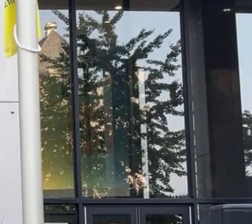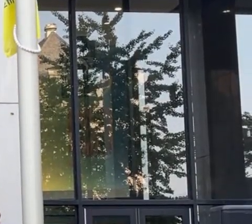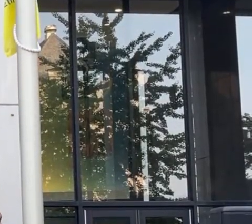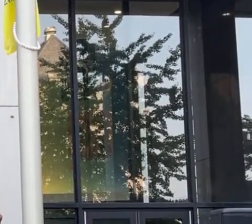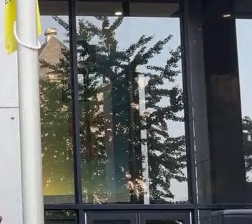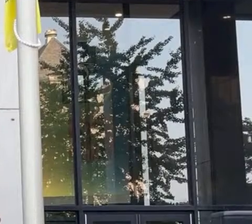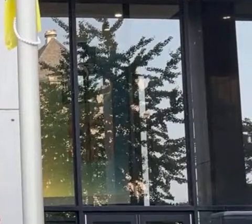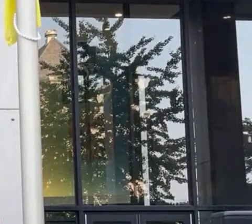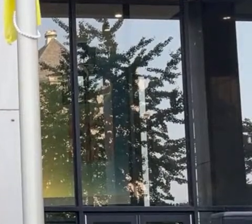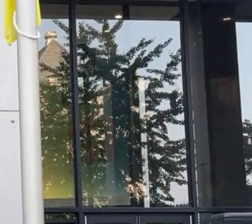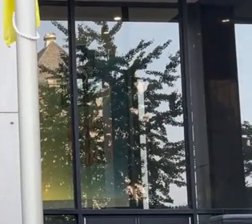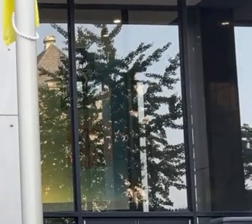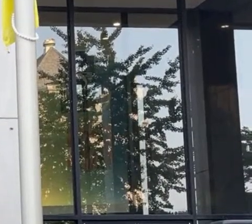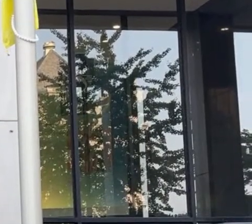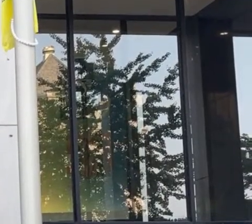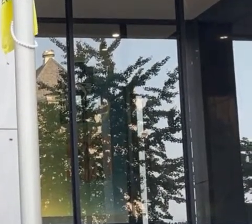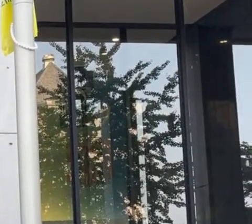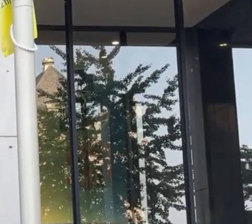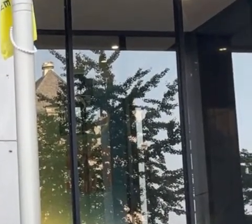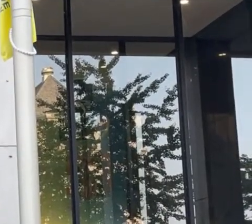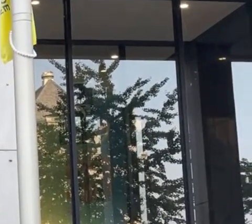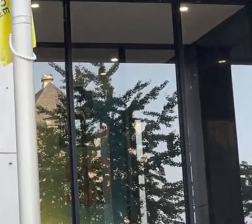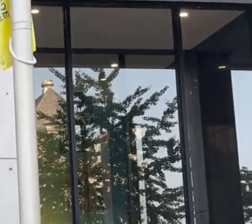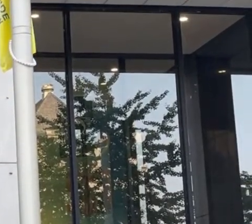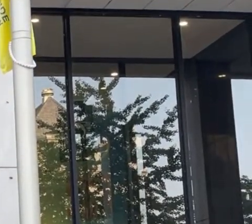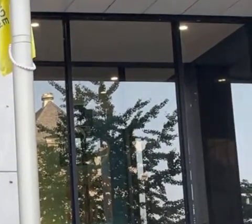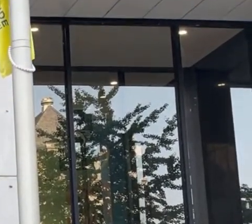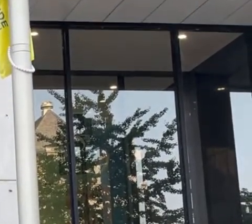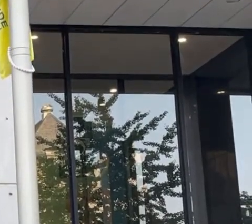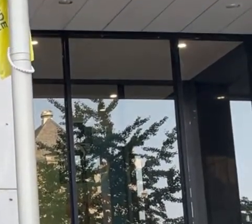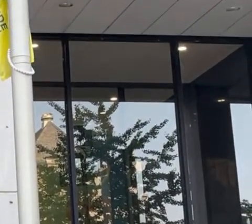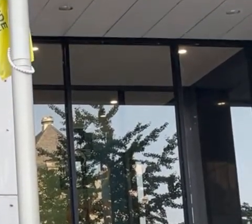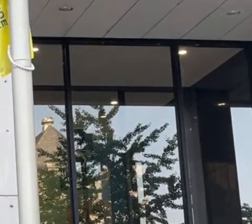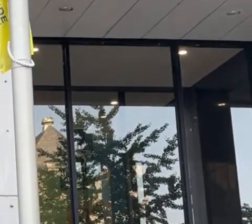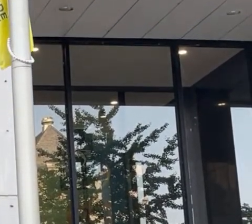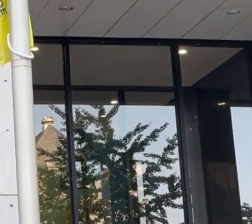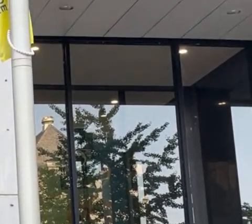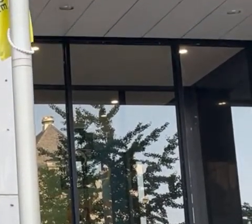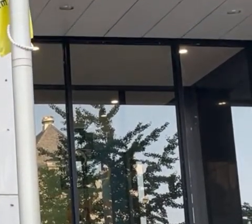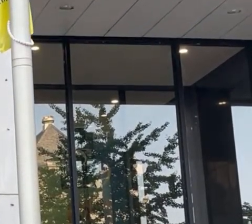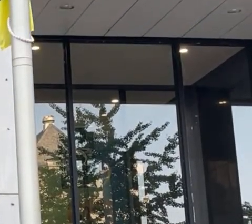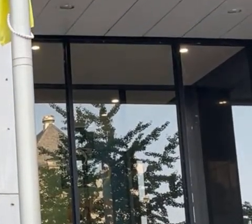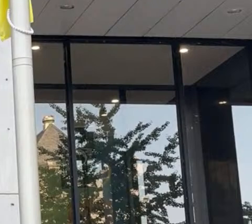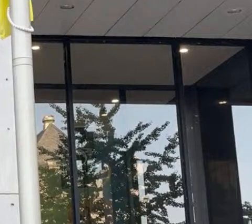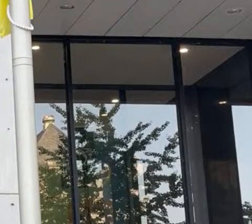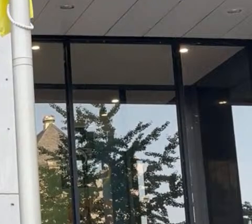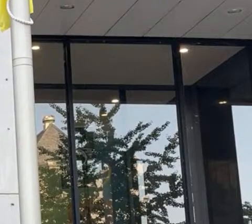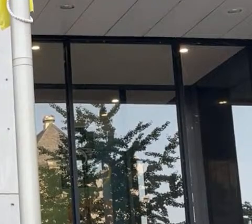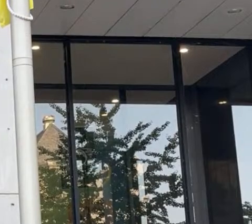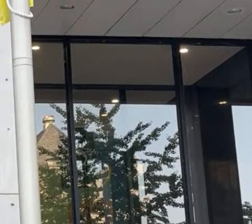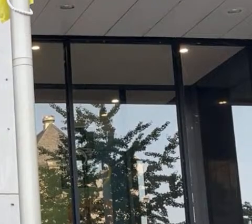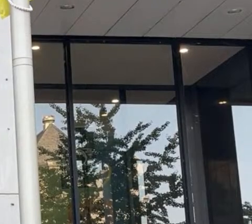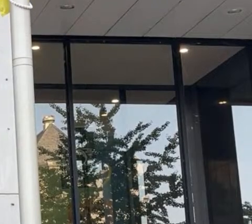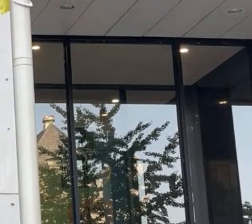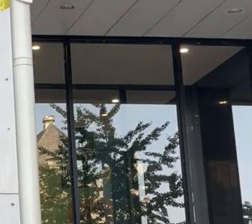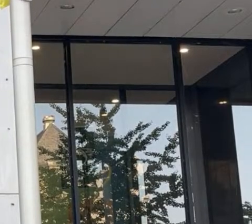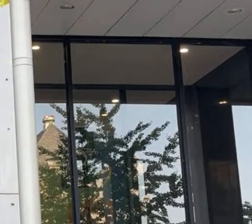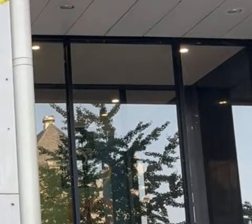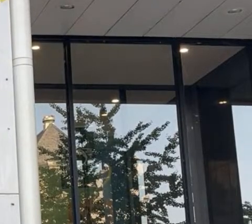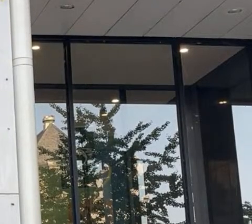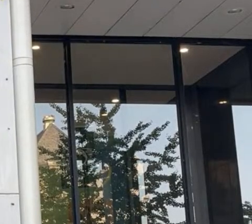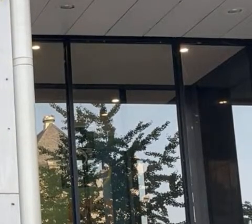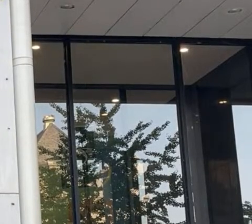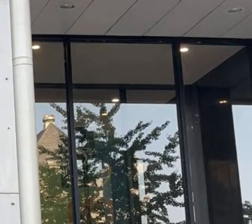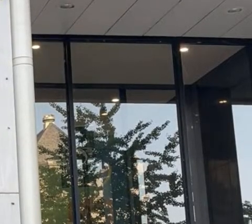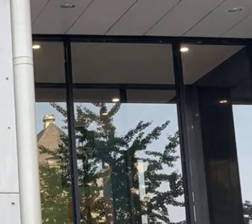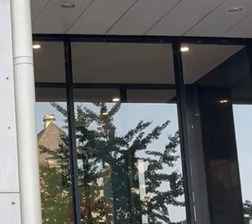found. I'm trapped in my own mind, bad habits to unwind. I know that I shouldn't, but I'm missing the